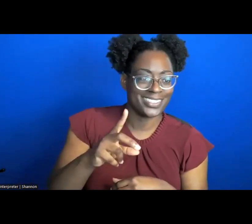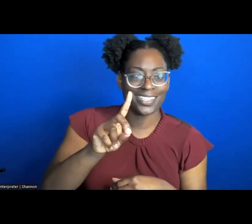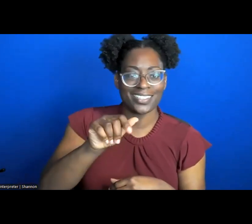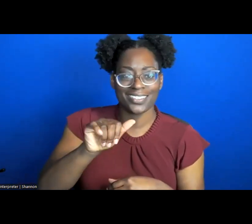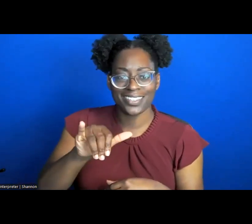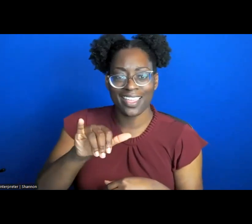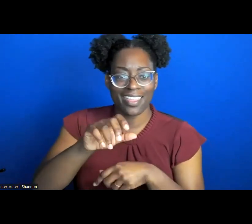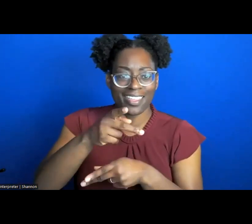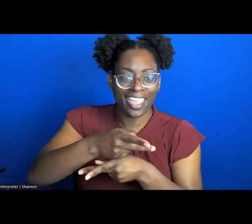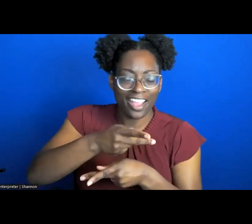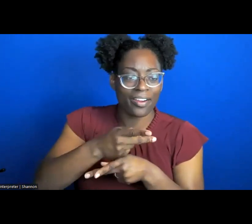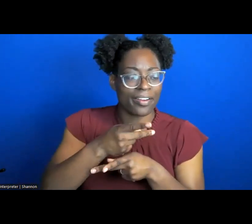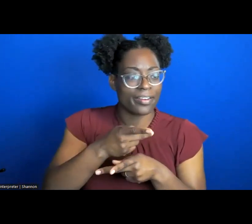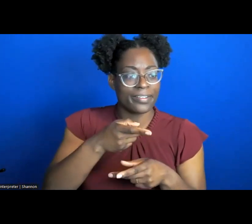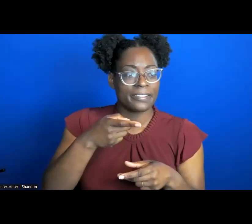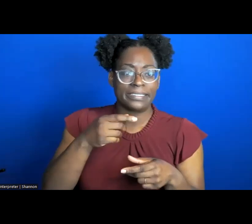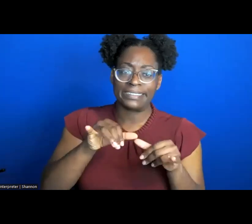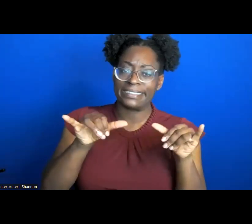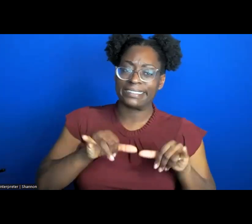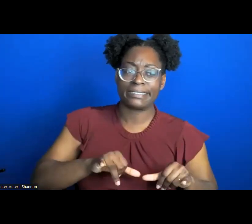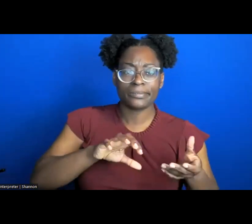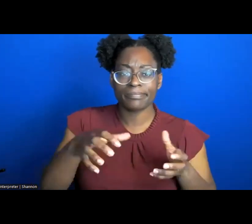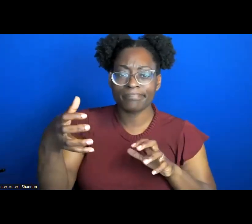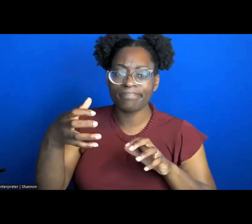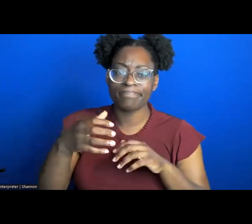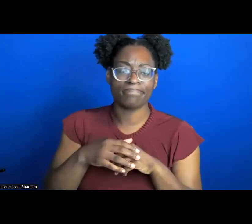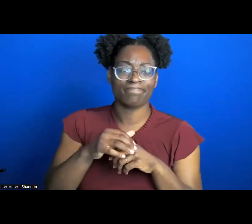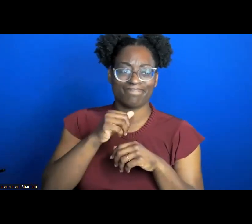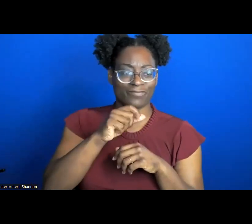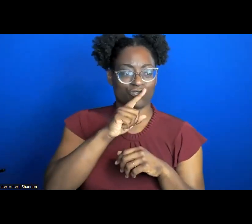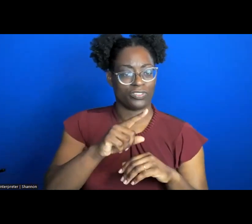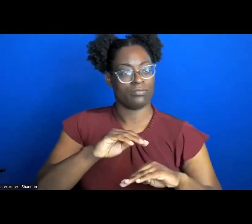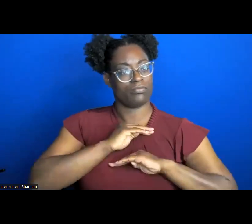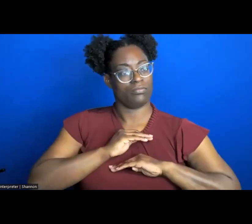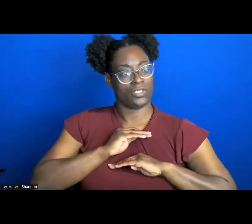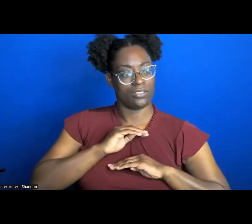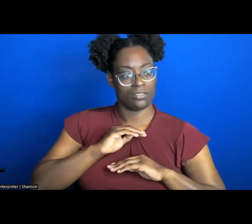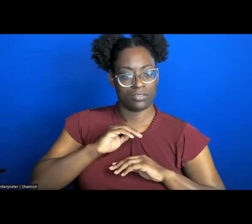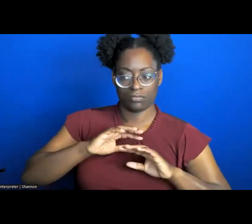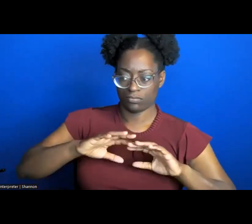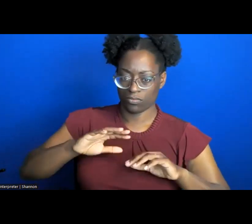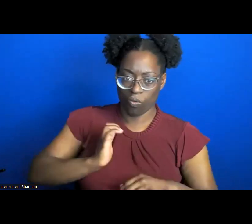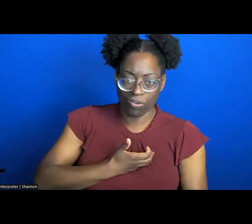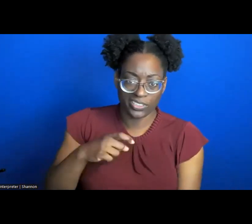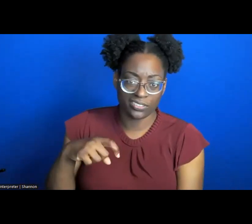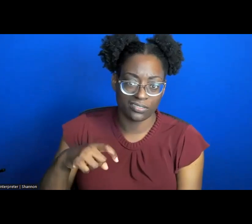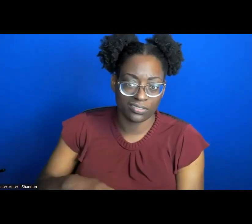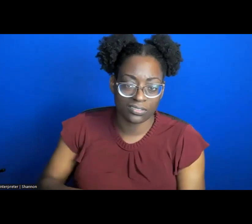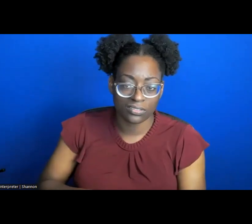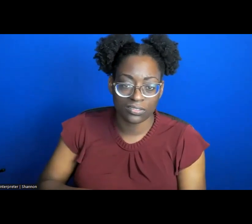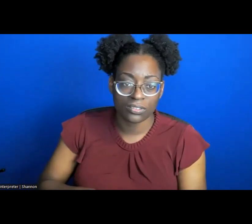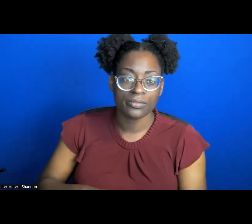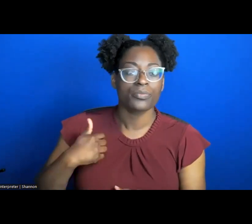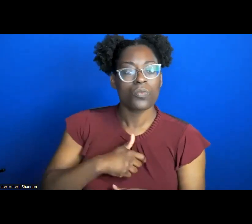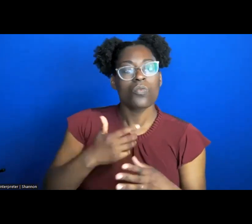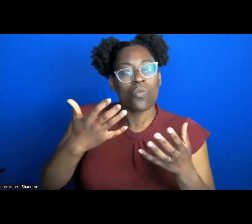motion daily practices, large and small, to achieve it. So we established a Call It Childcare campaign where we speak